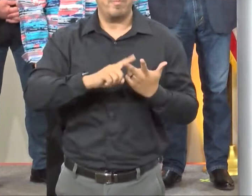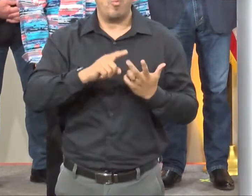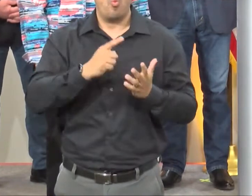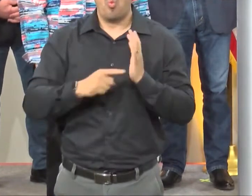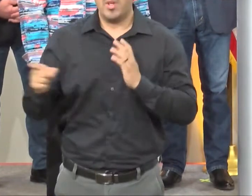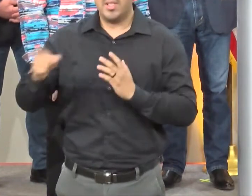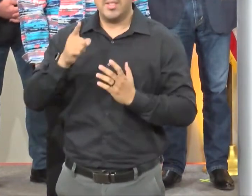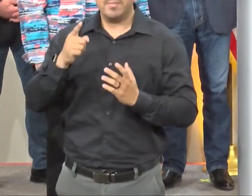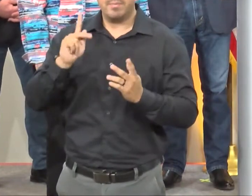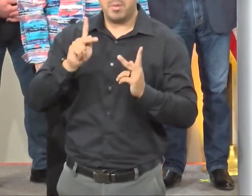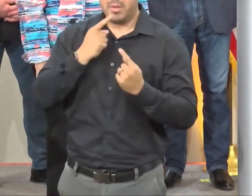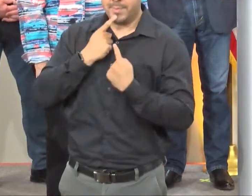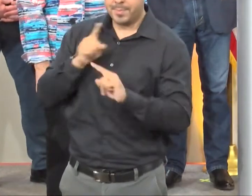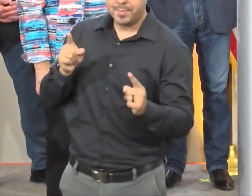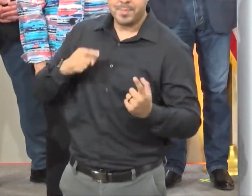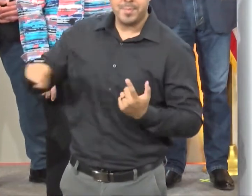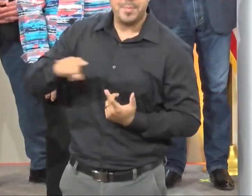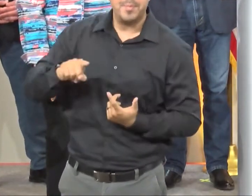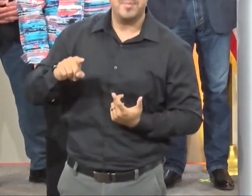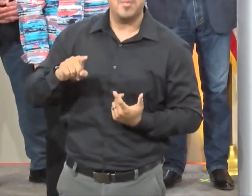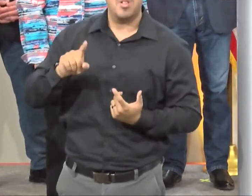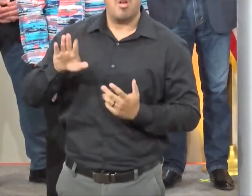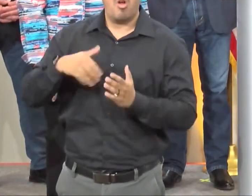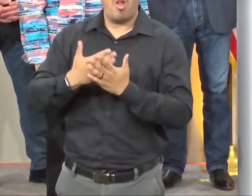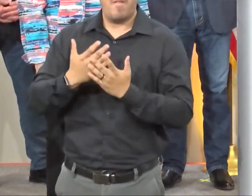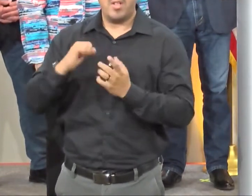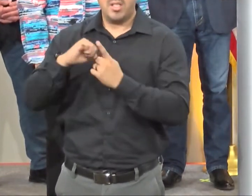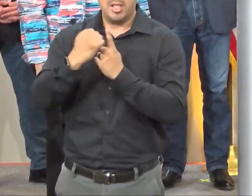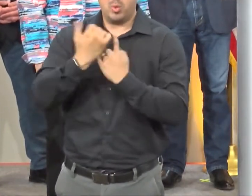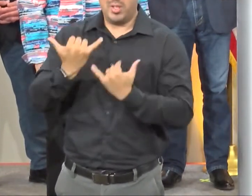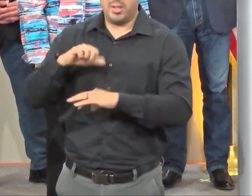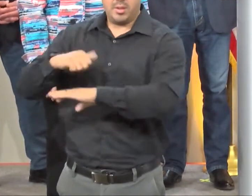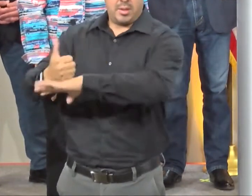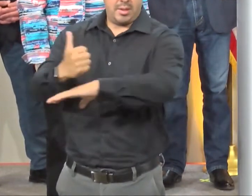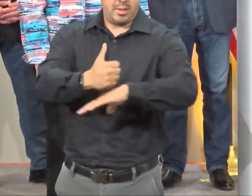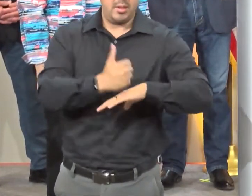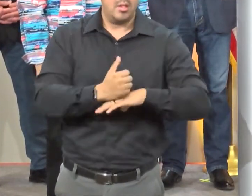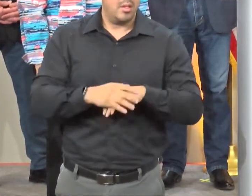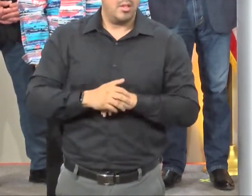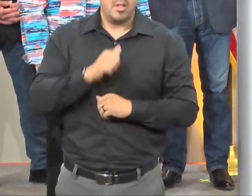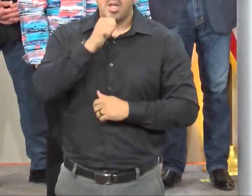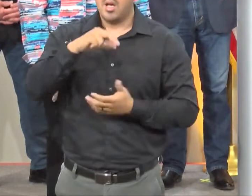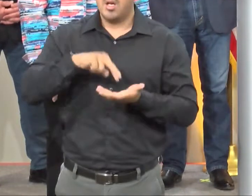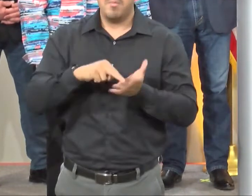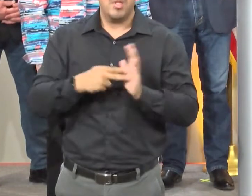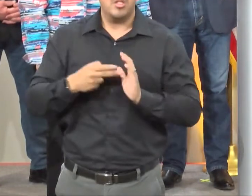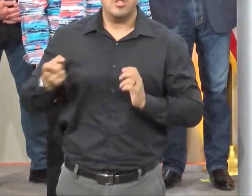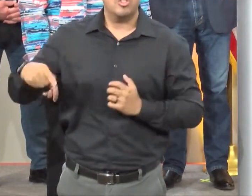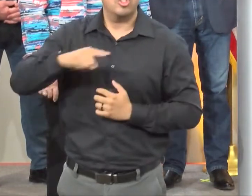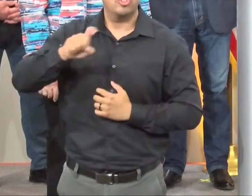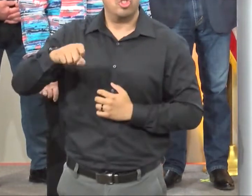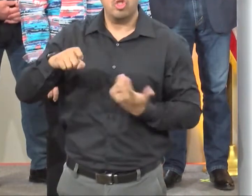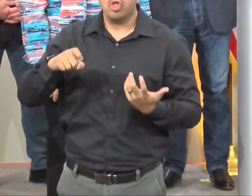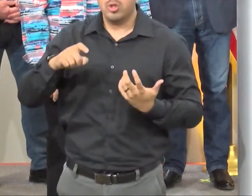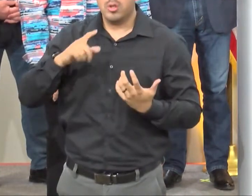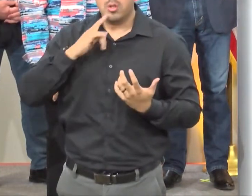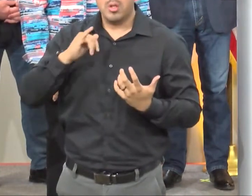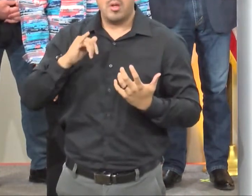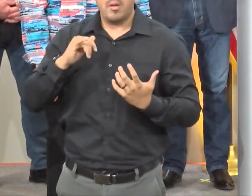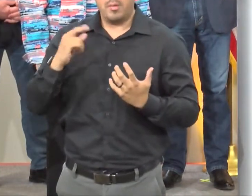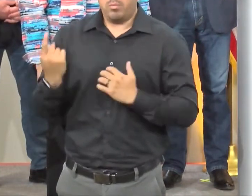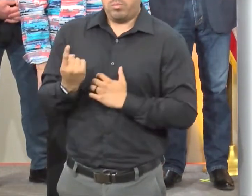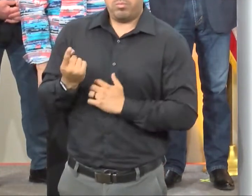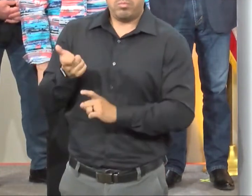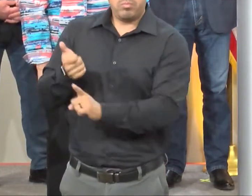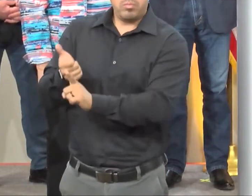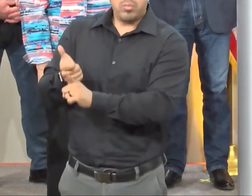are being told and the conditions that have been in place, doesn't mean that they should be advocating by